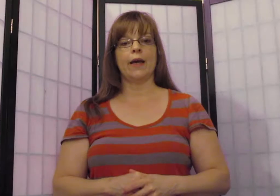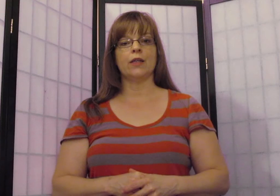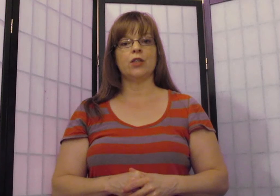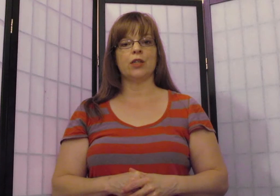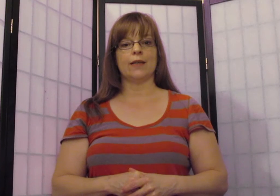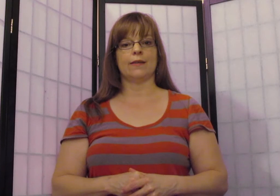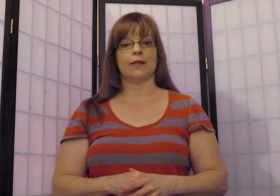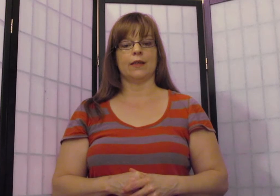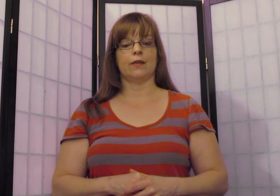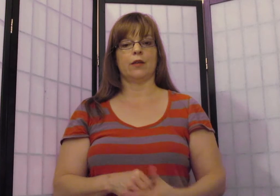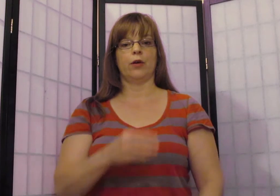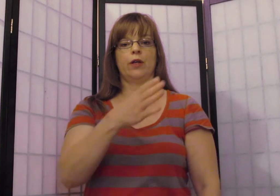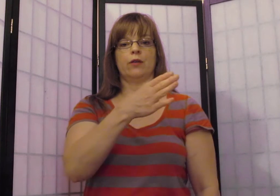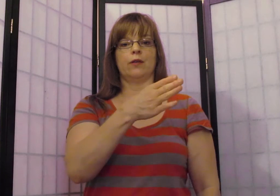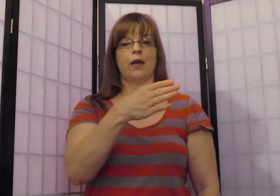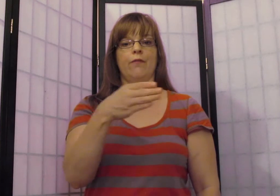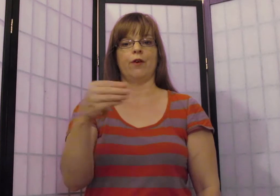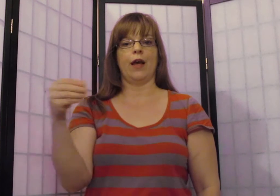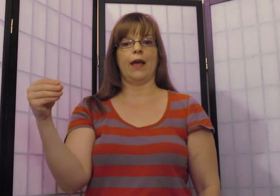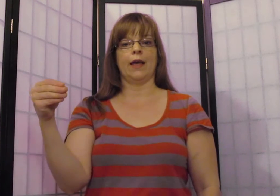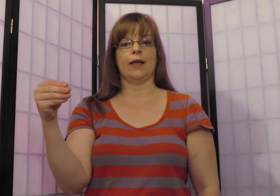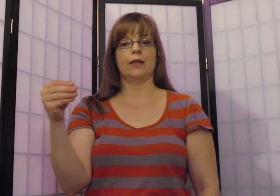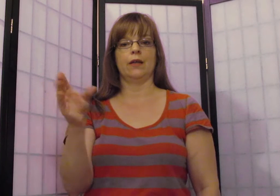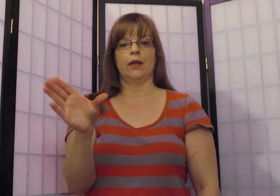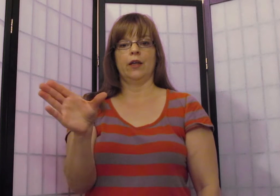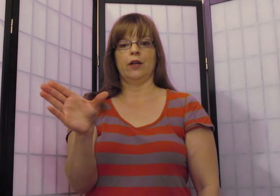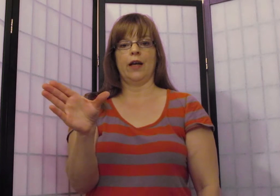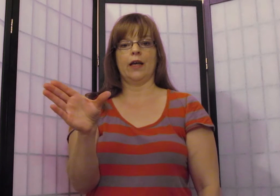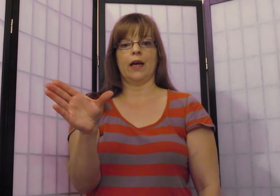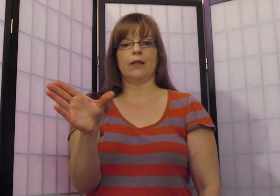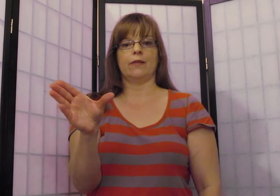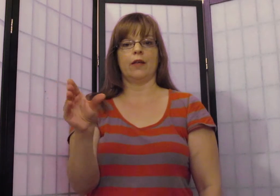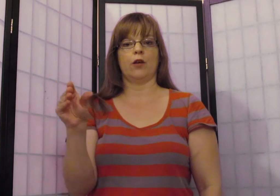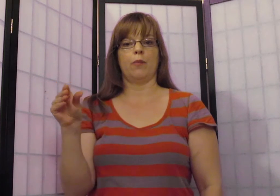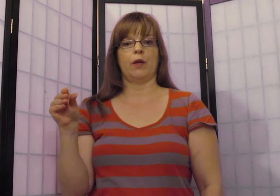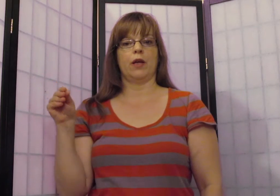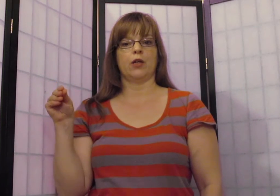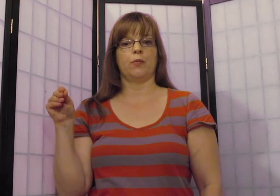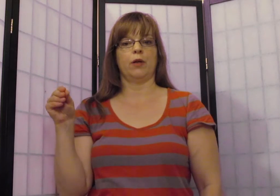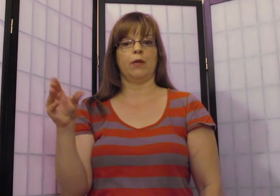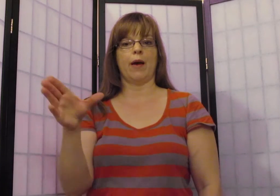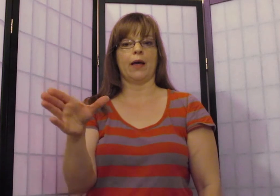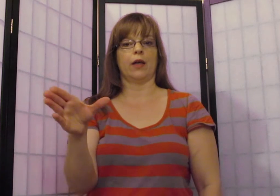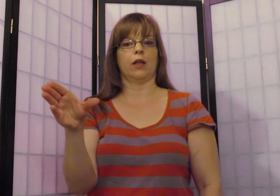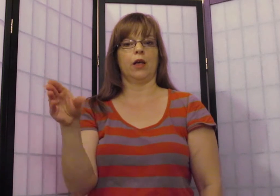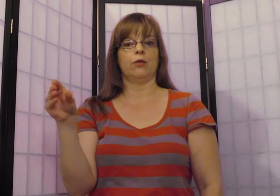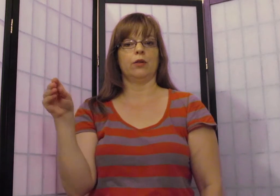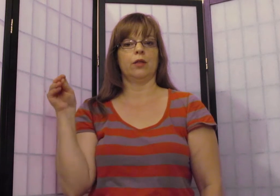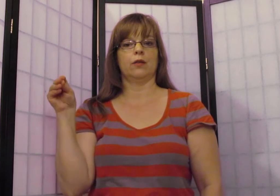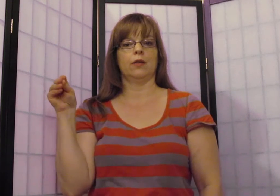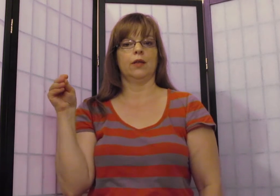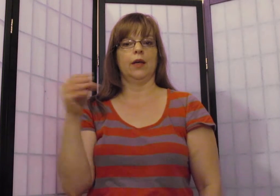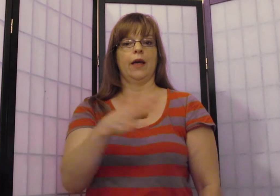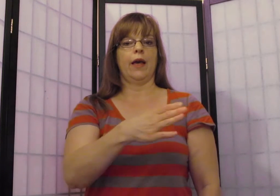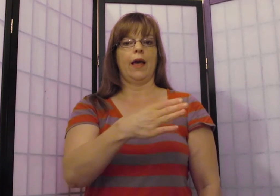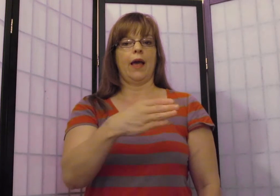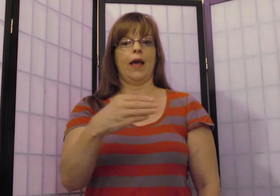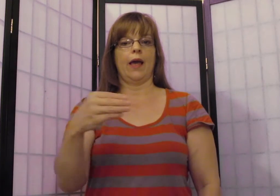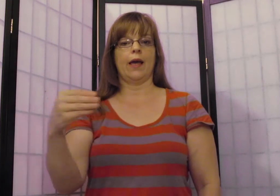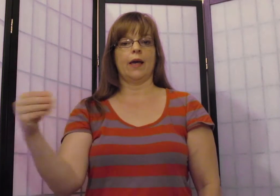and justice. So here's the sign for and. Your hand kind of stays open, and as you pull it back, it closes.